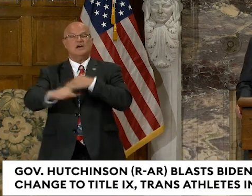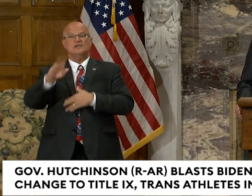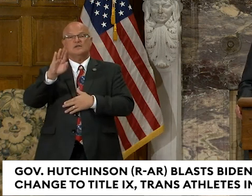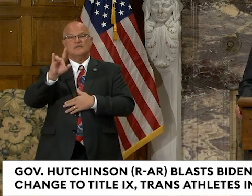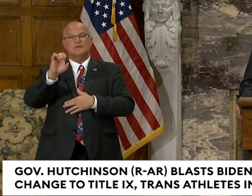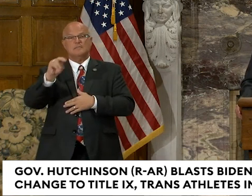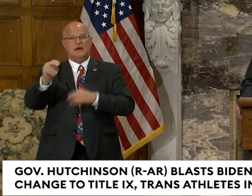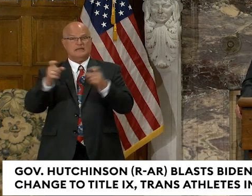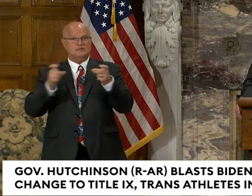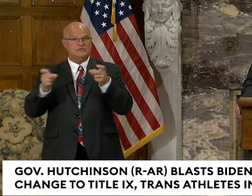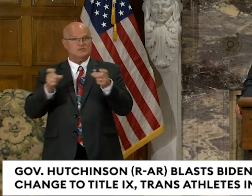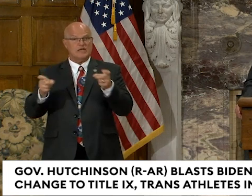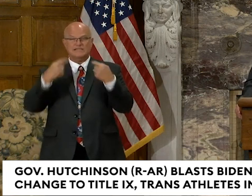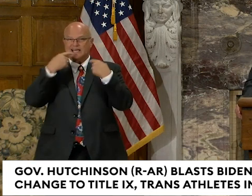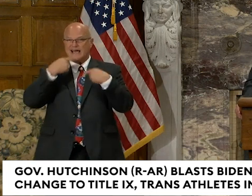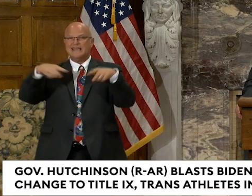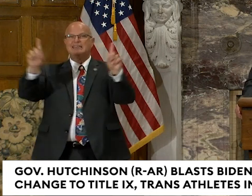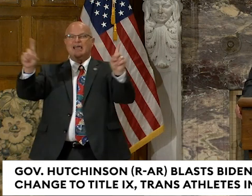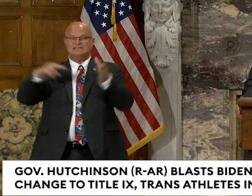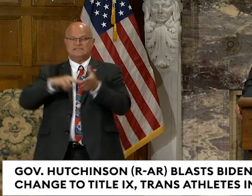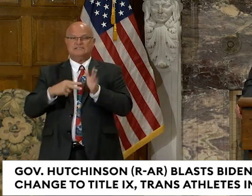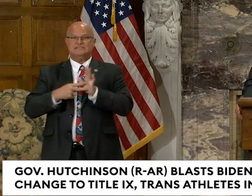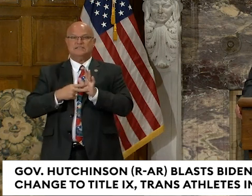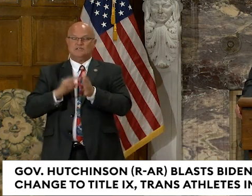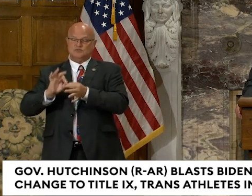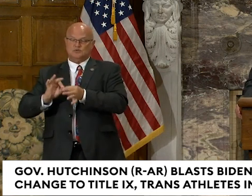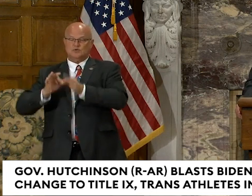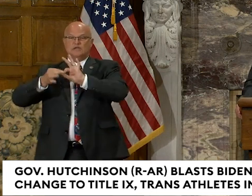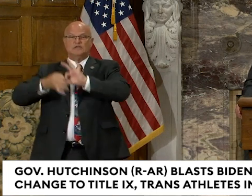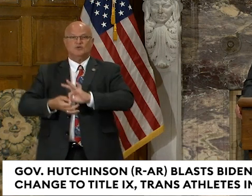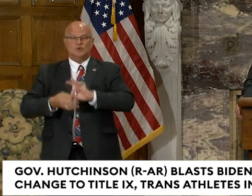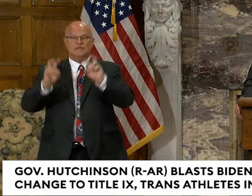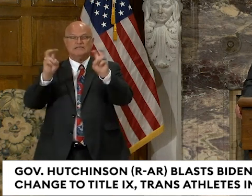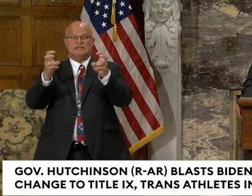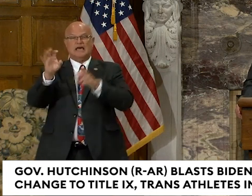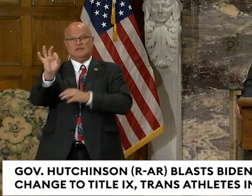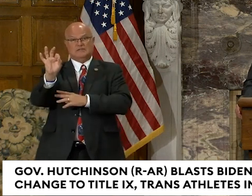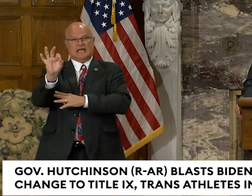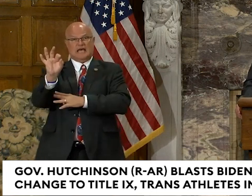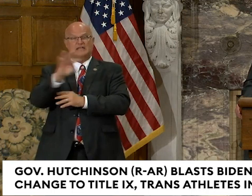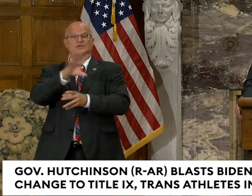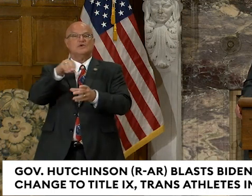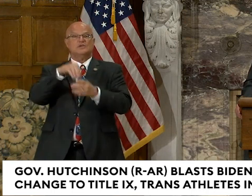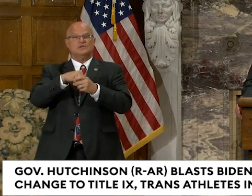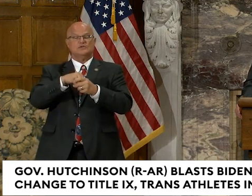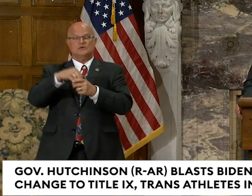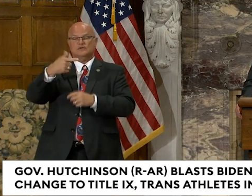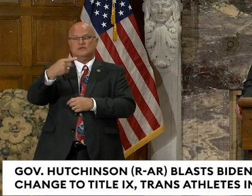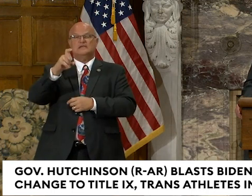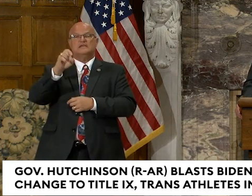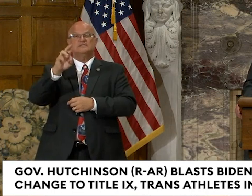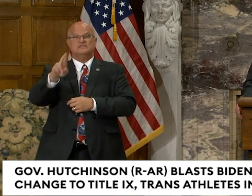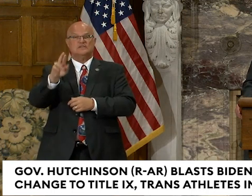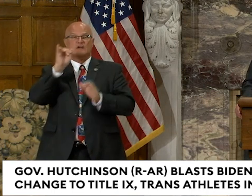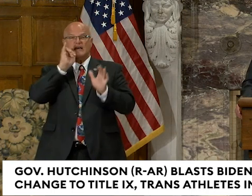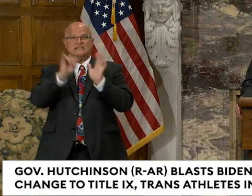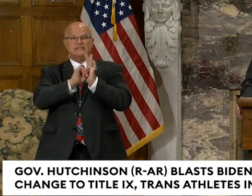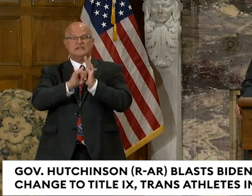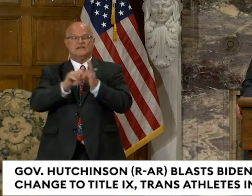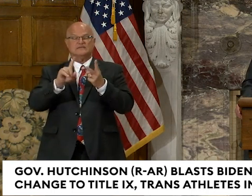Biden administration announced its intent to interpret Title IX to include gender identity and